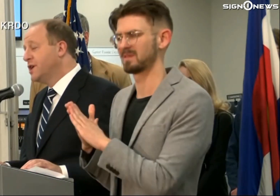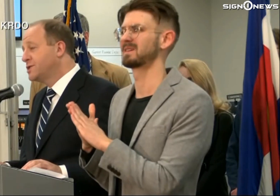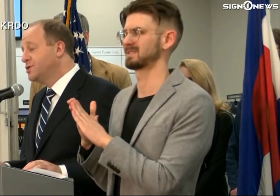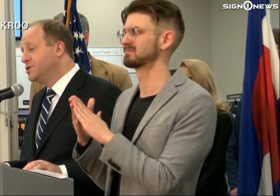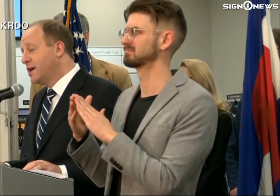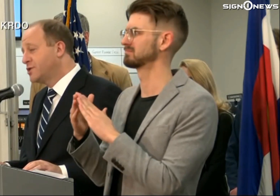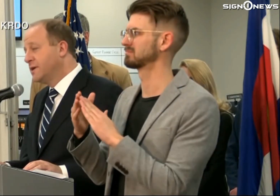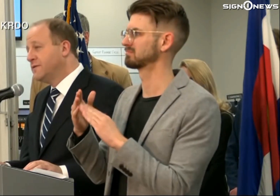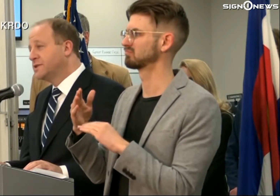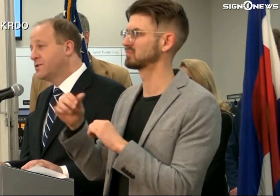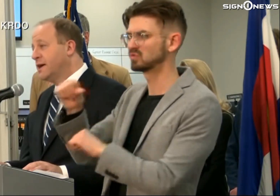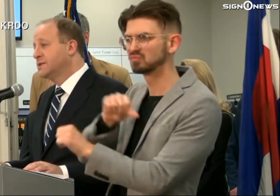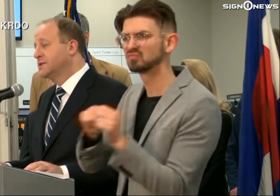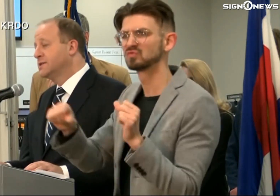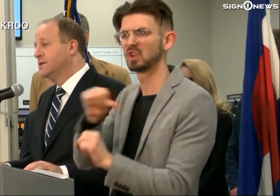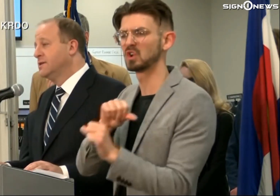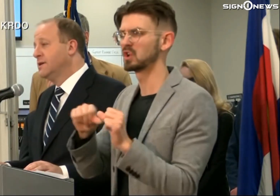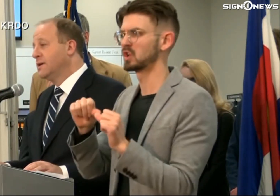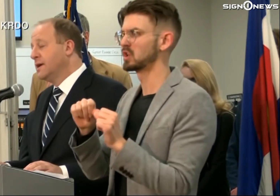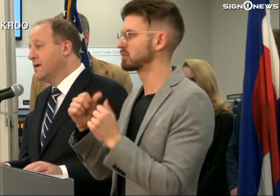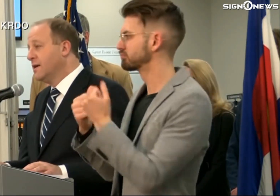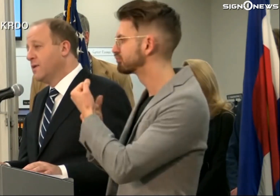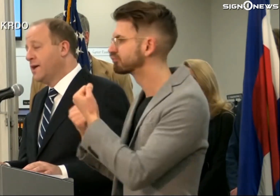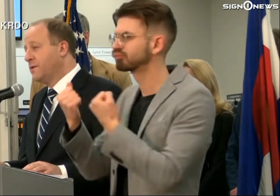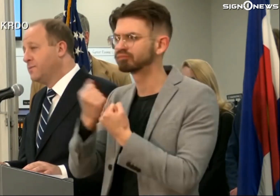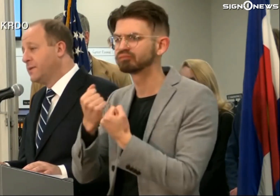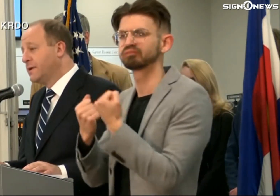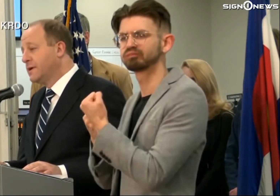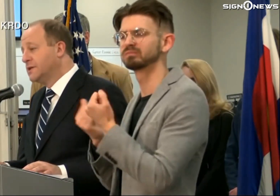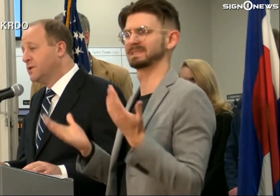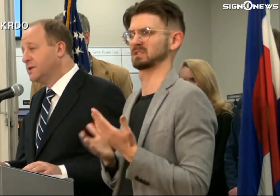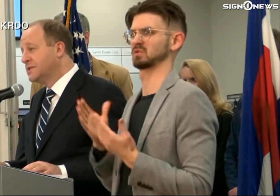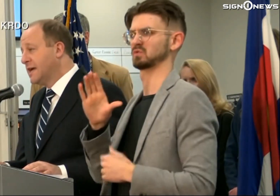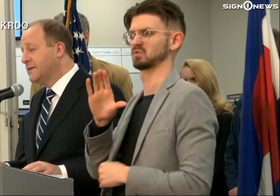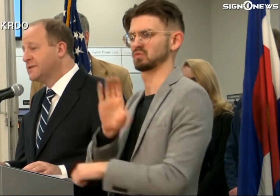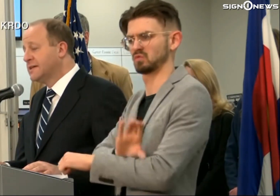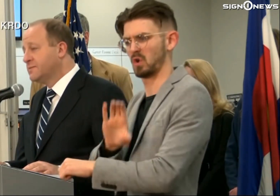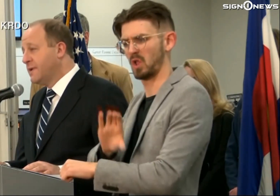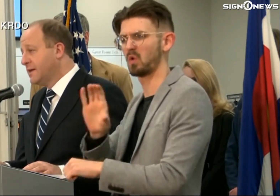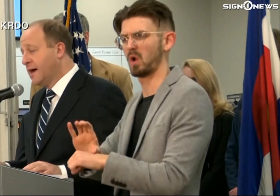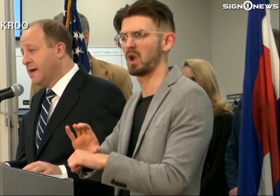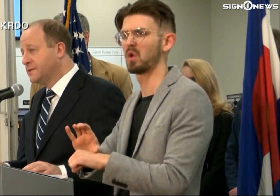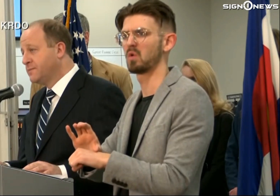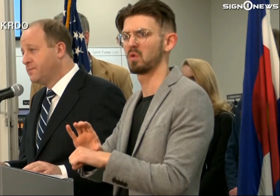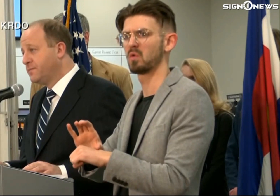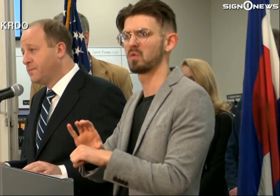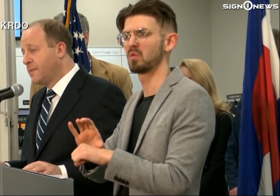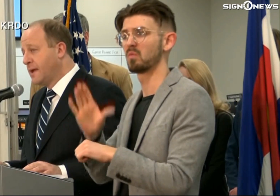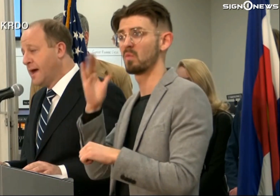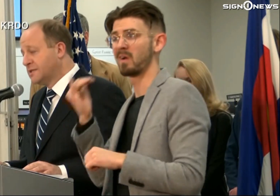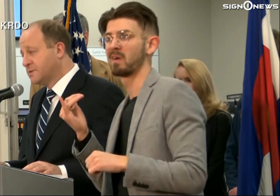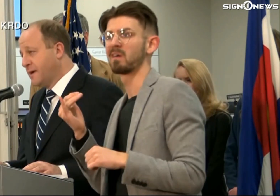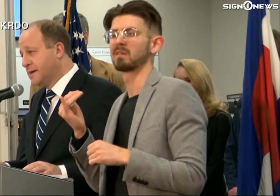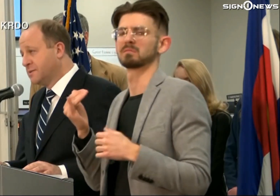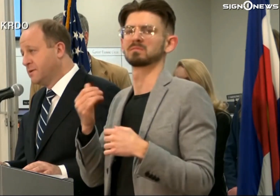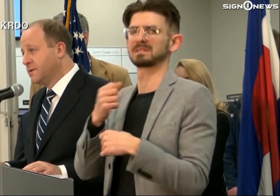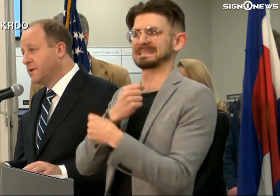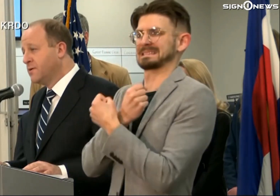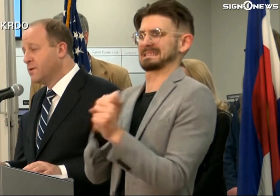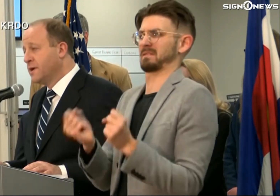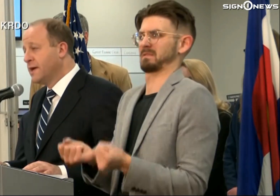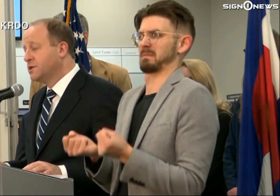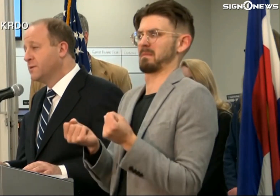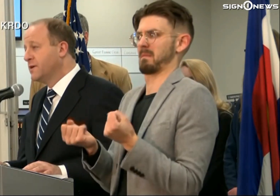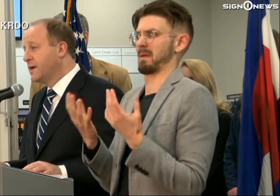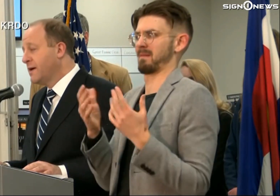the trajectory of this crisis in Colorado is one that saves as many lives as is possible